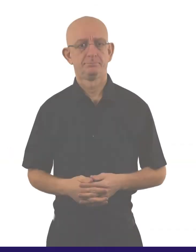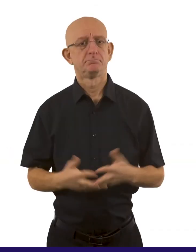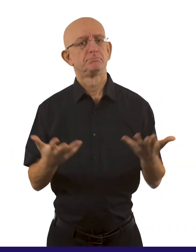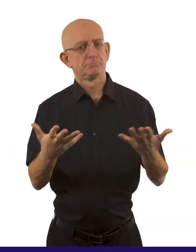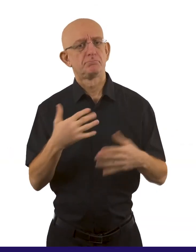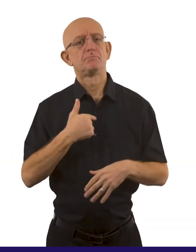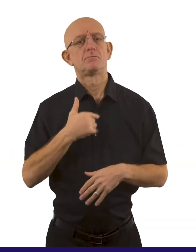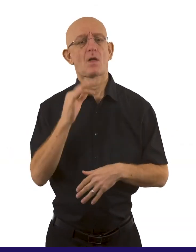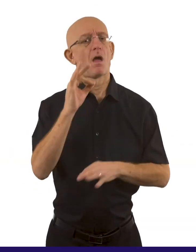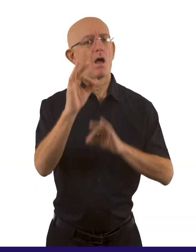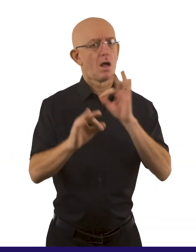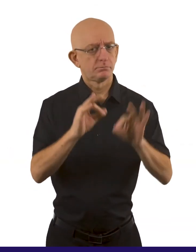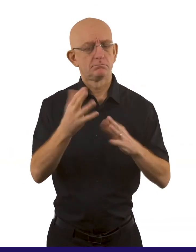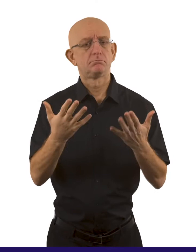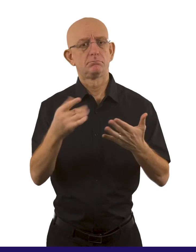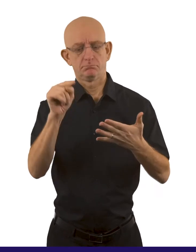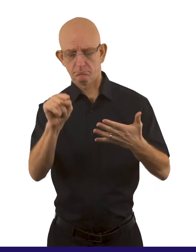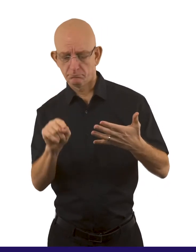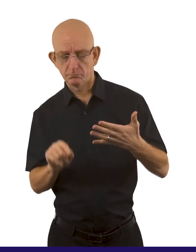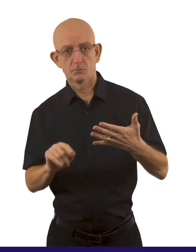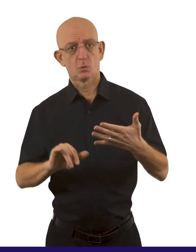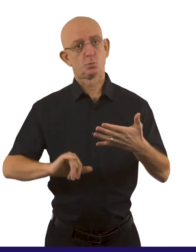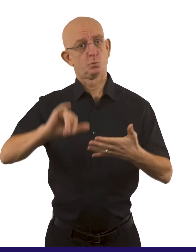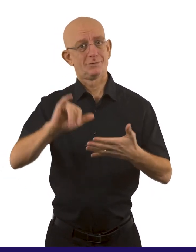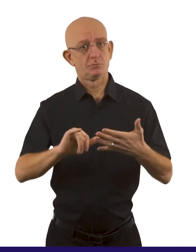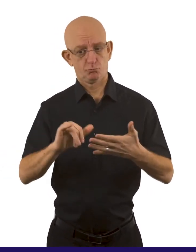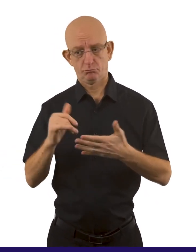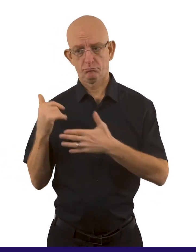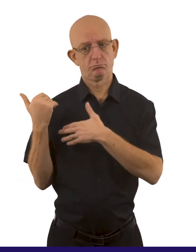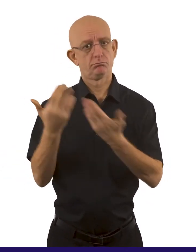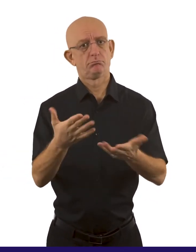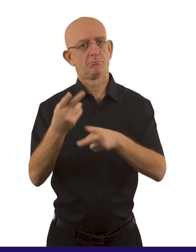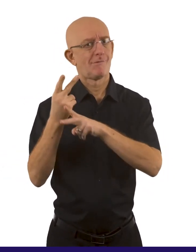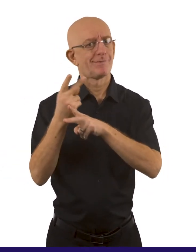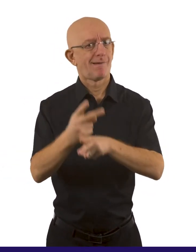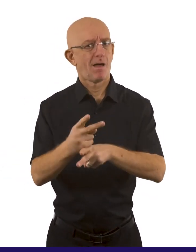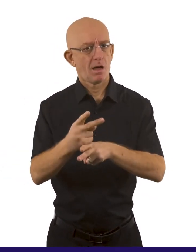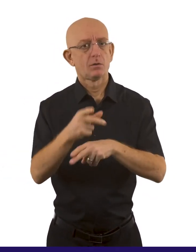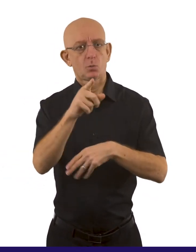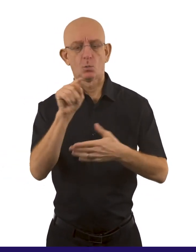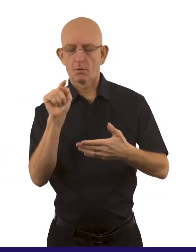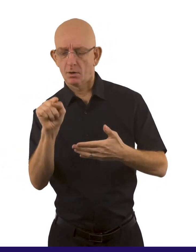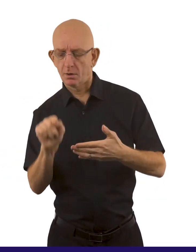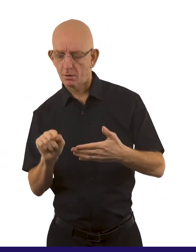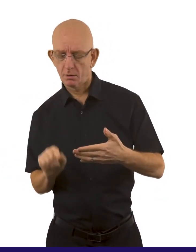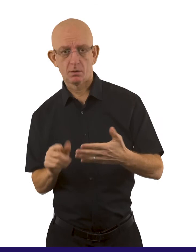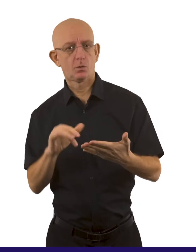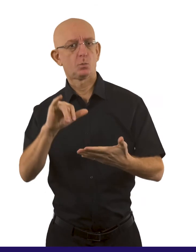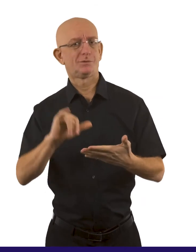Question 24. Who typically provides this care? Open brackets, tick all that apply. Close